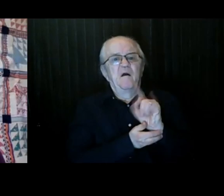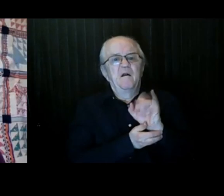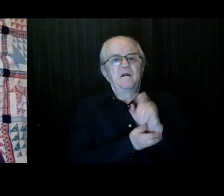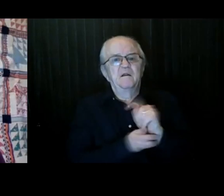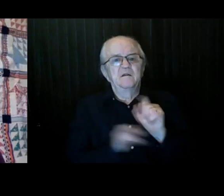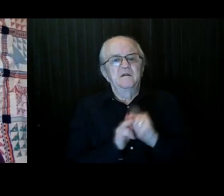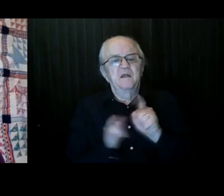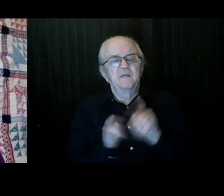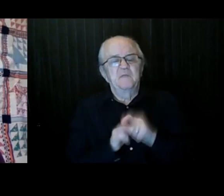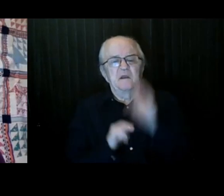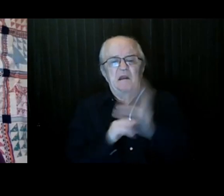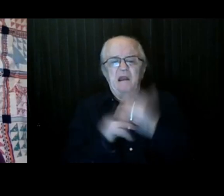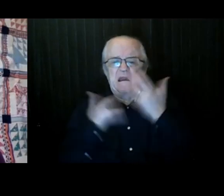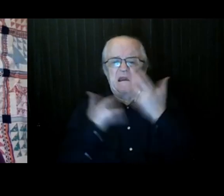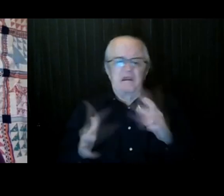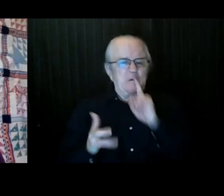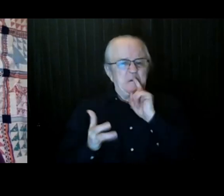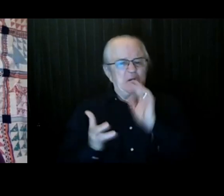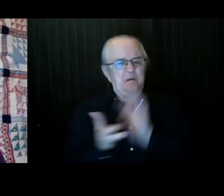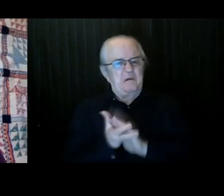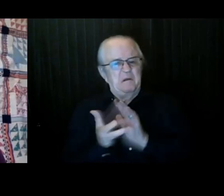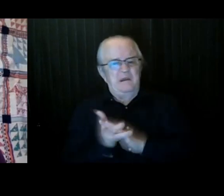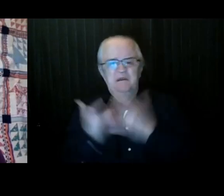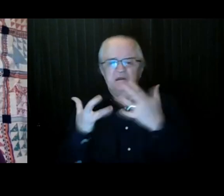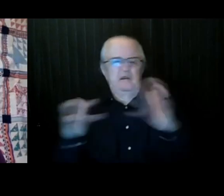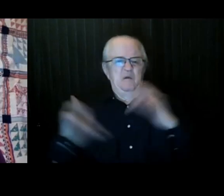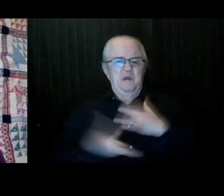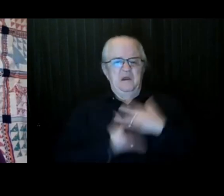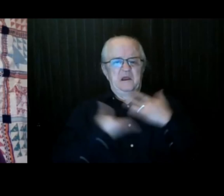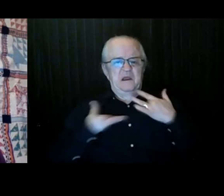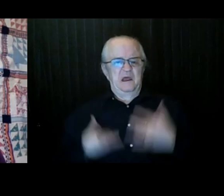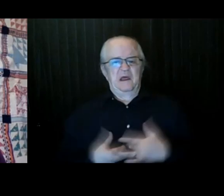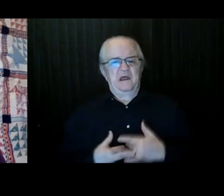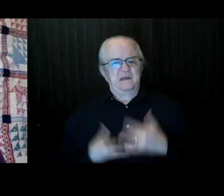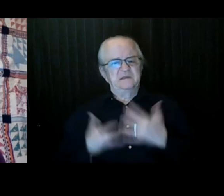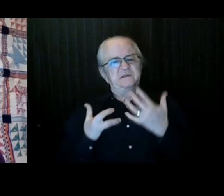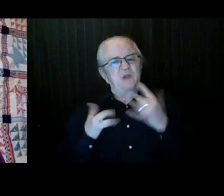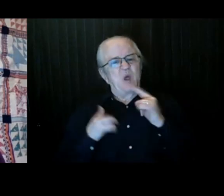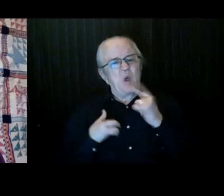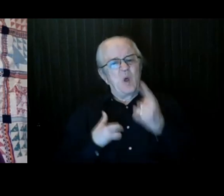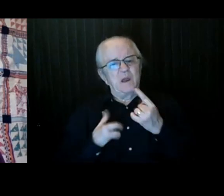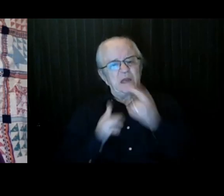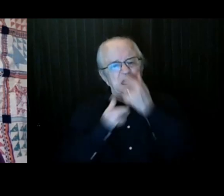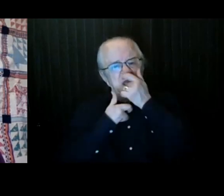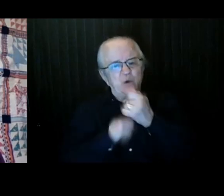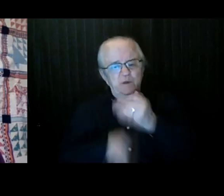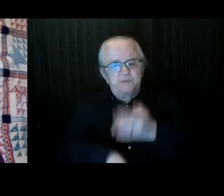those accolades and I didn't want those kindnesses. I just wanted to be better, always trying to be